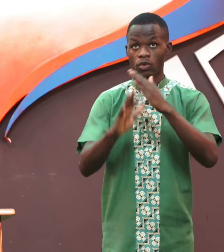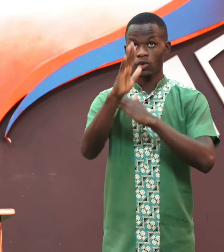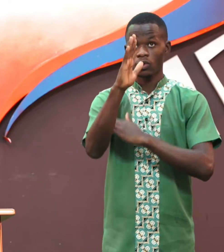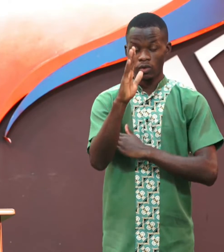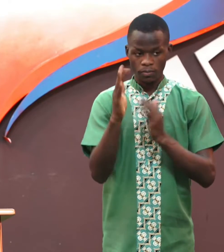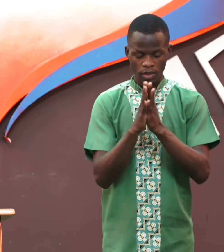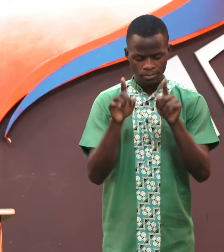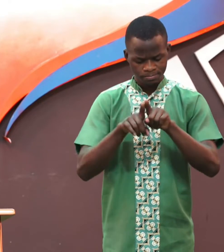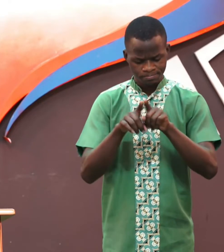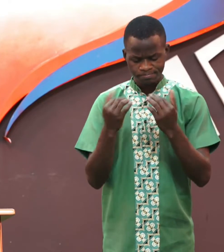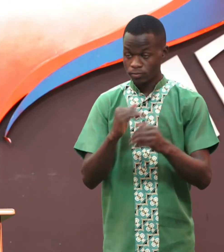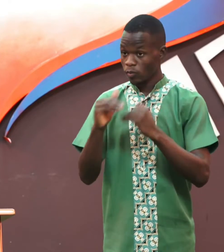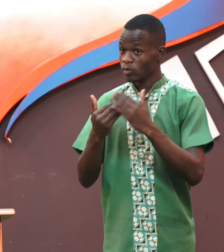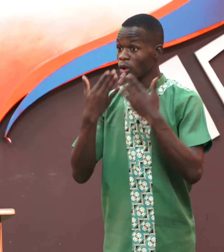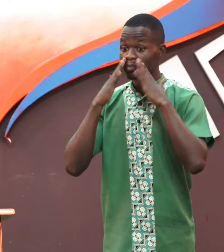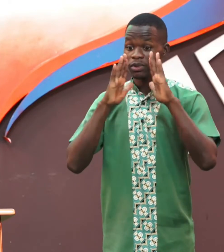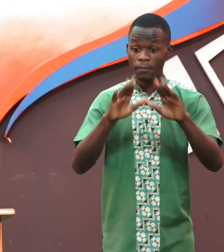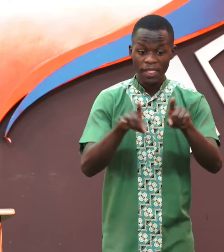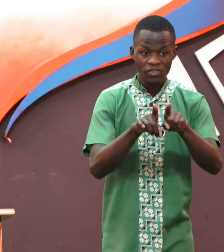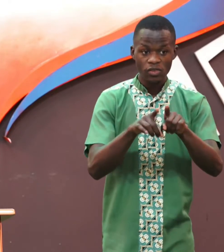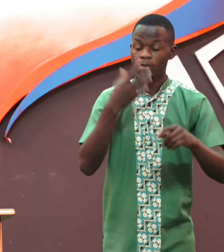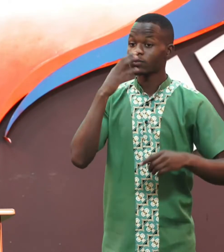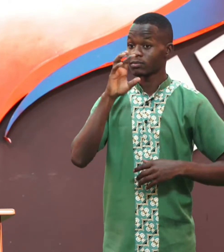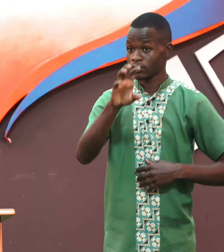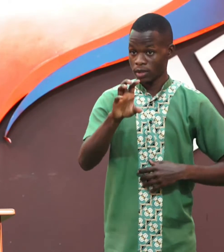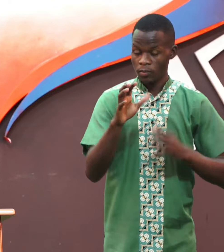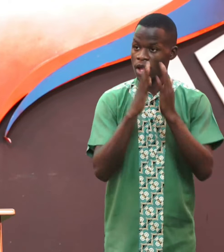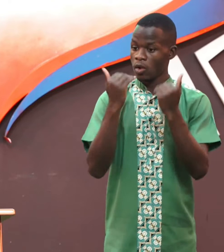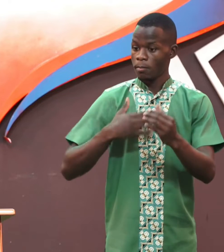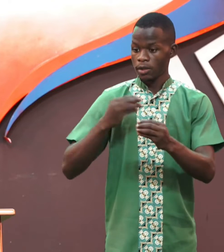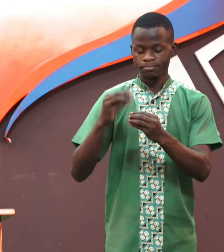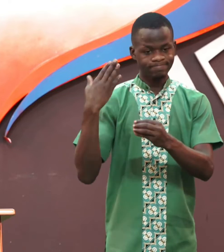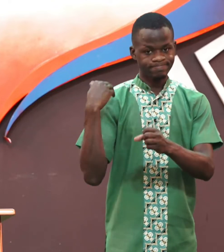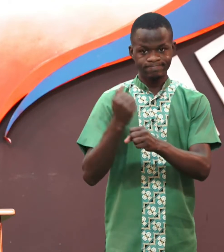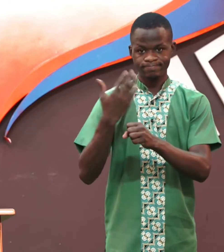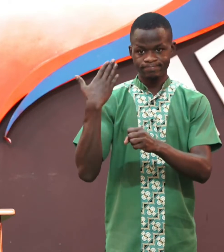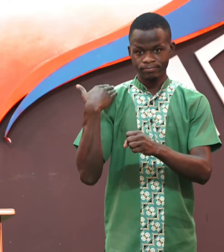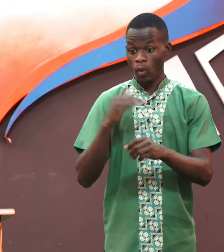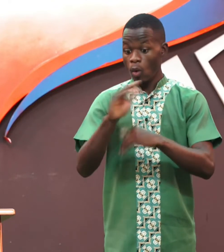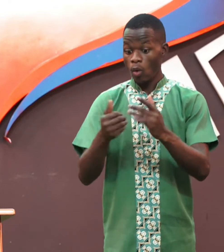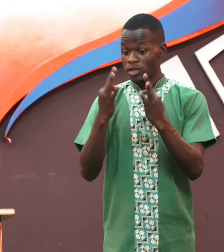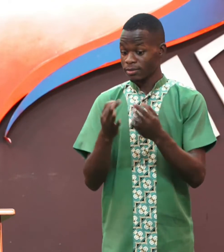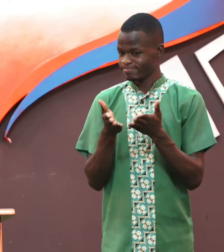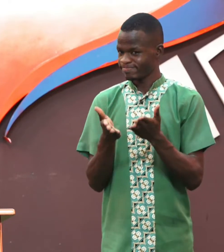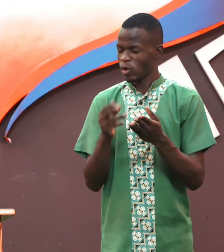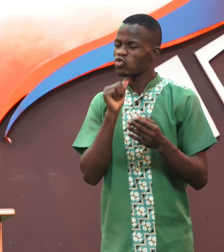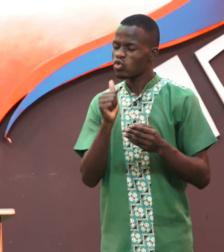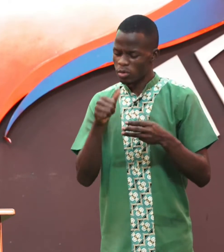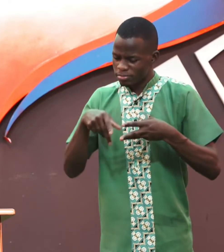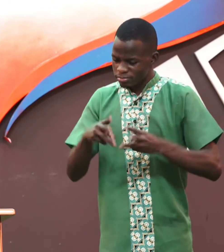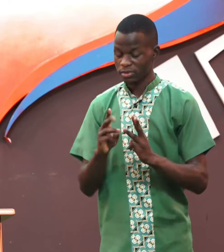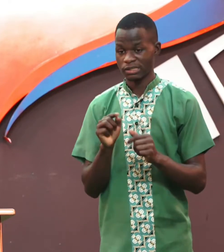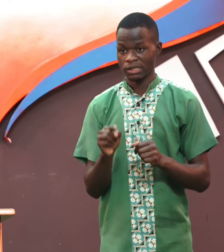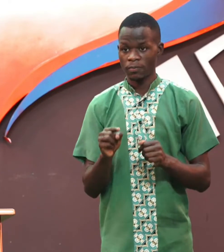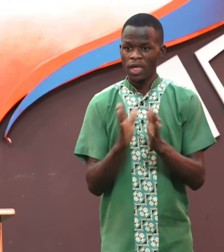both blessing and cursing. My brethren, these things ought not to be this way.